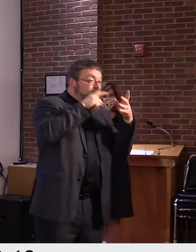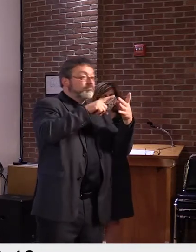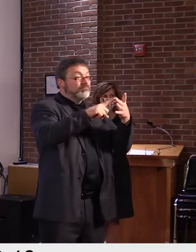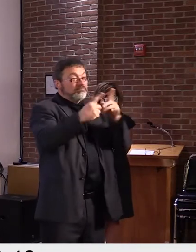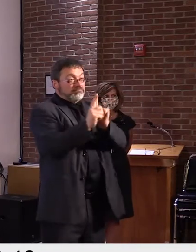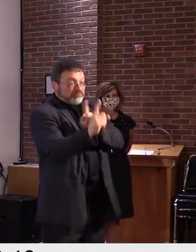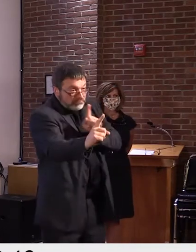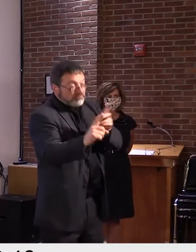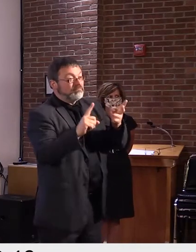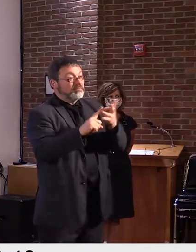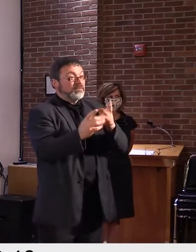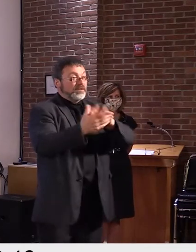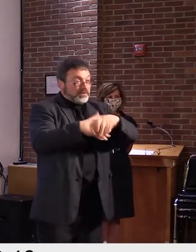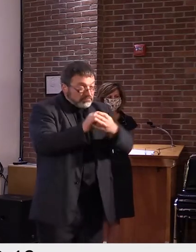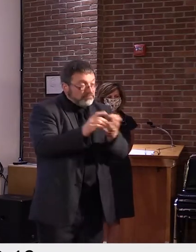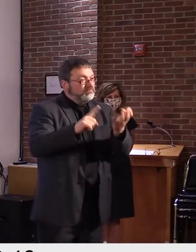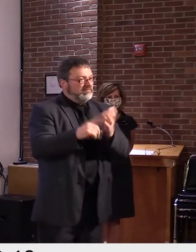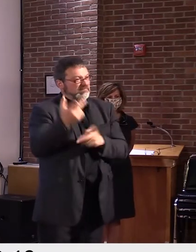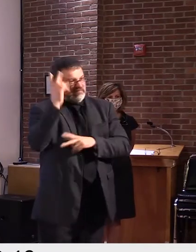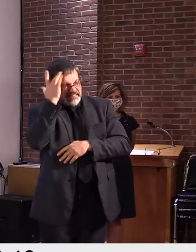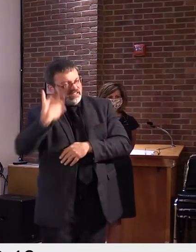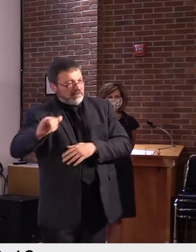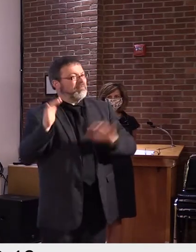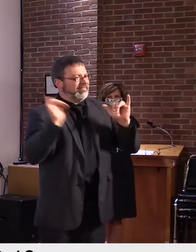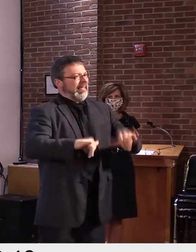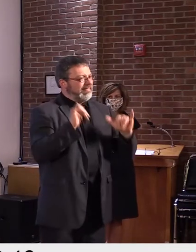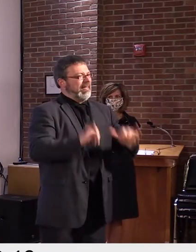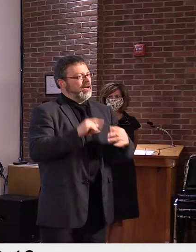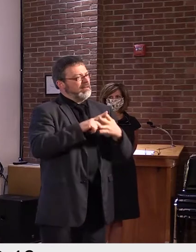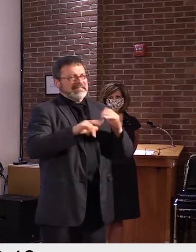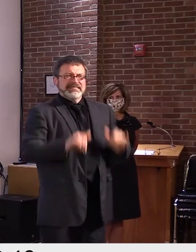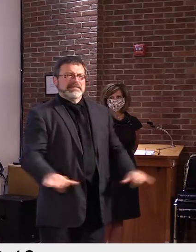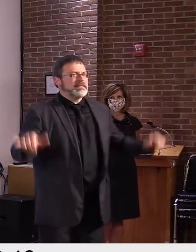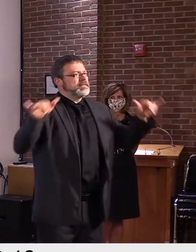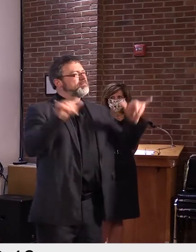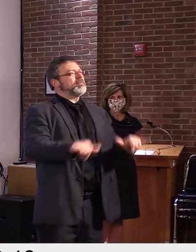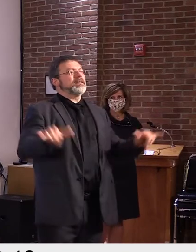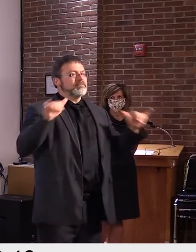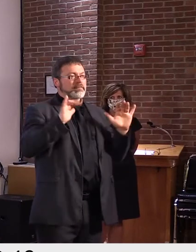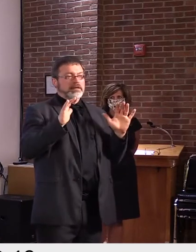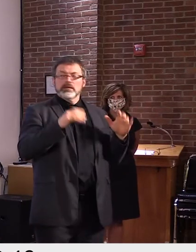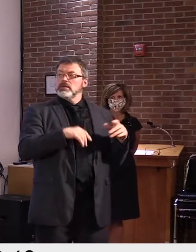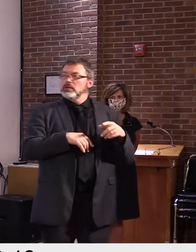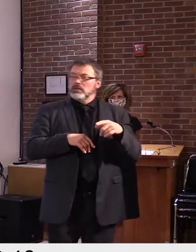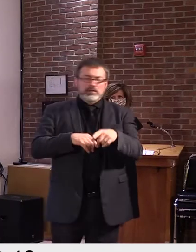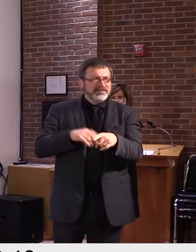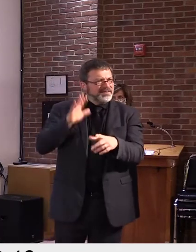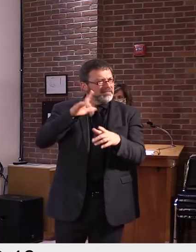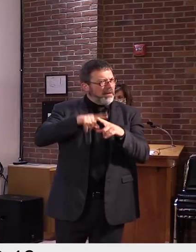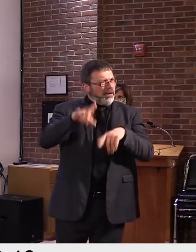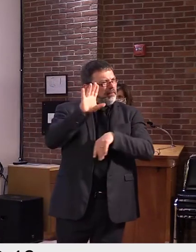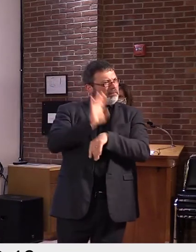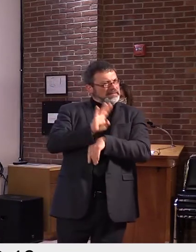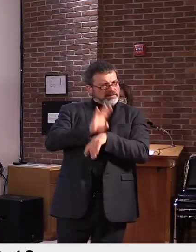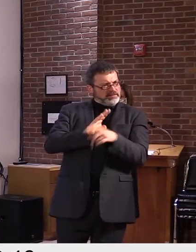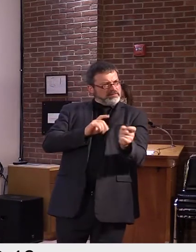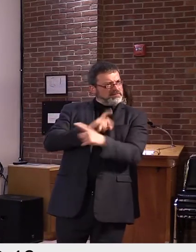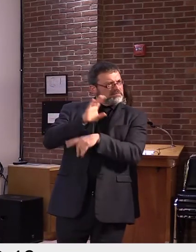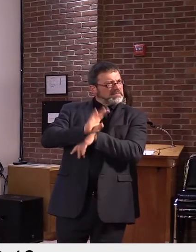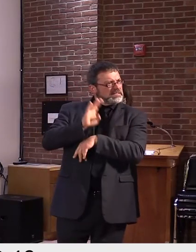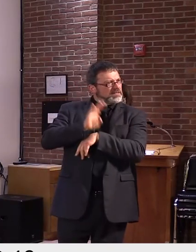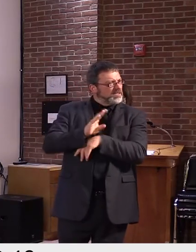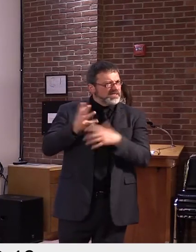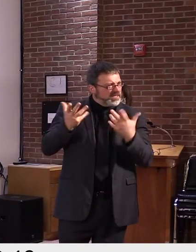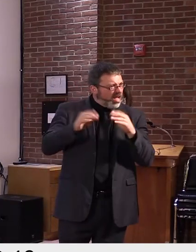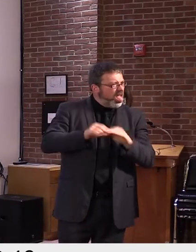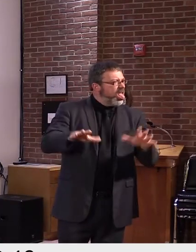So there's no concern that this business may lead to other cases in the community? I mean, people go home, they go to